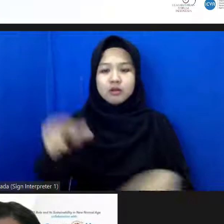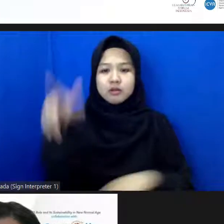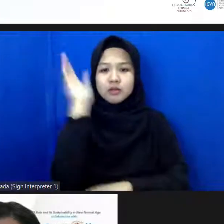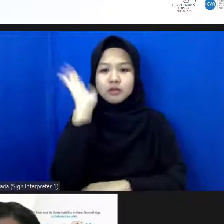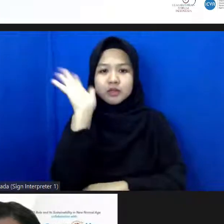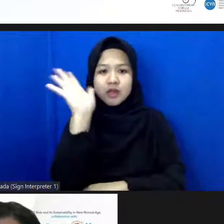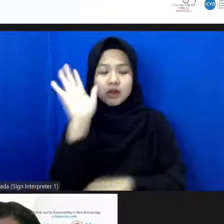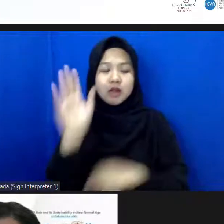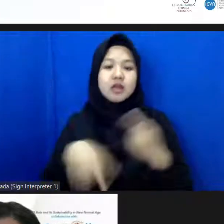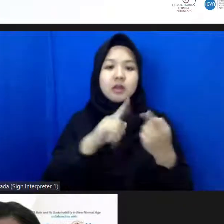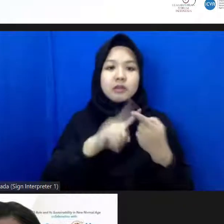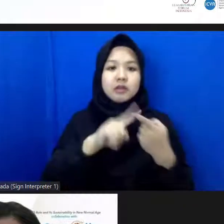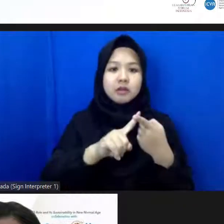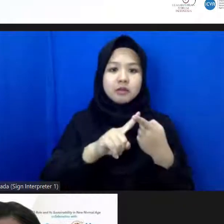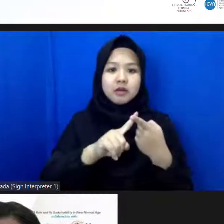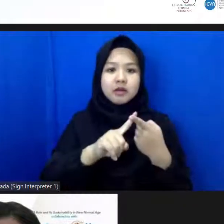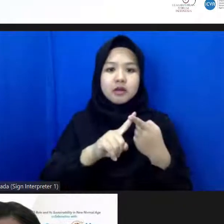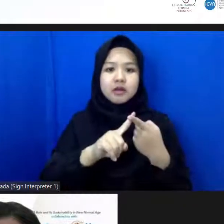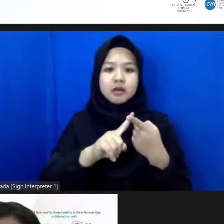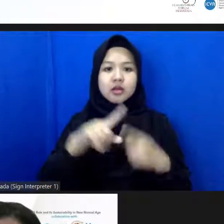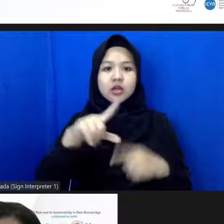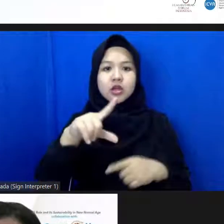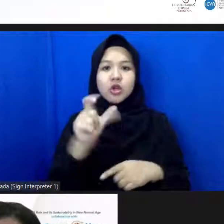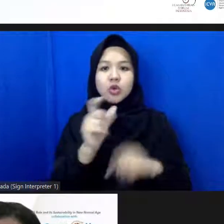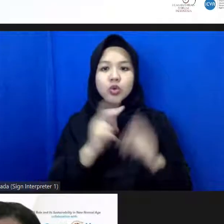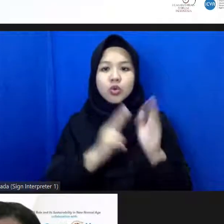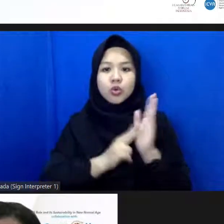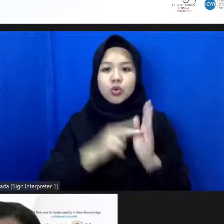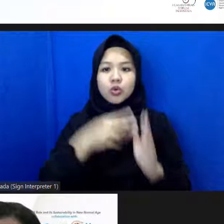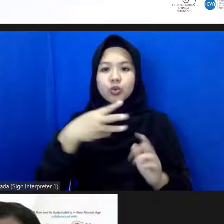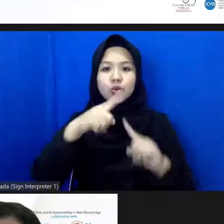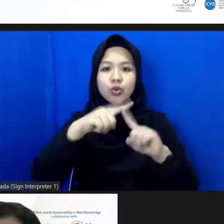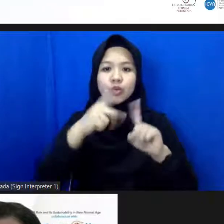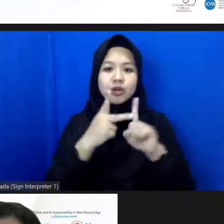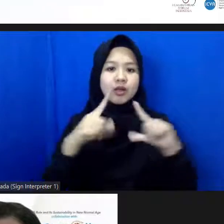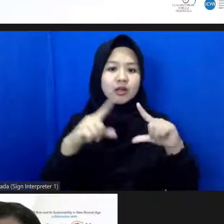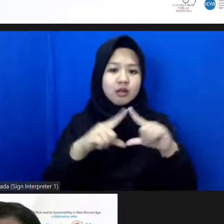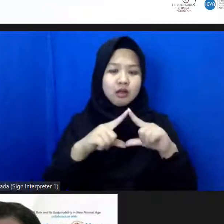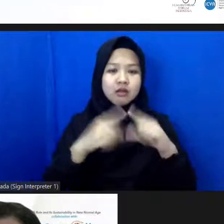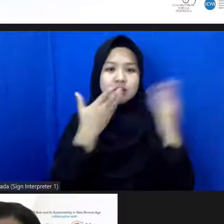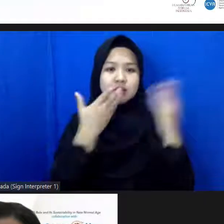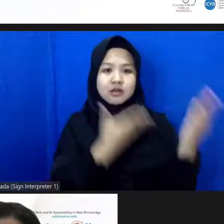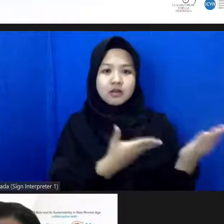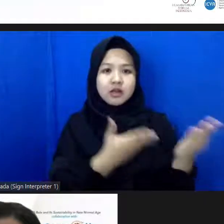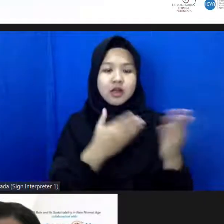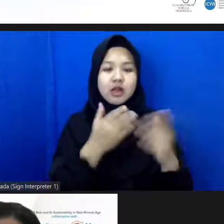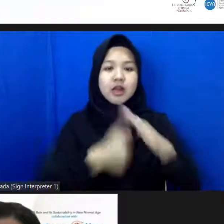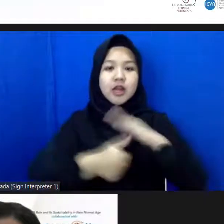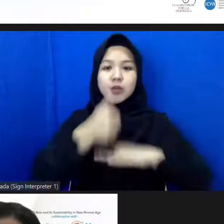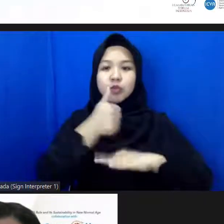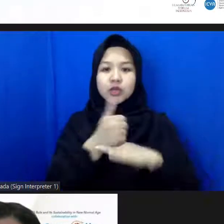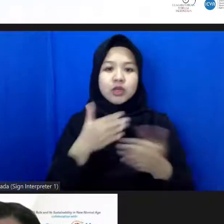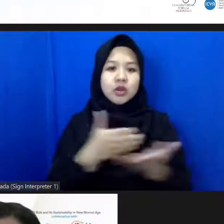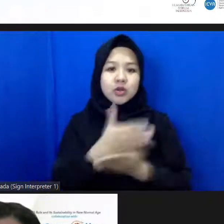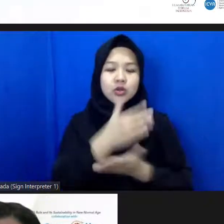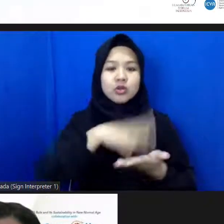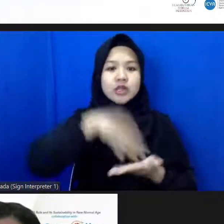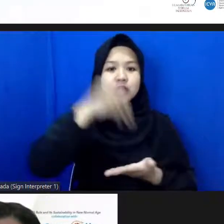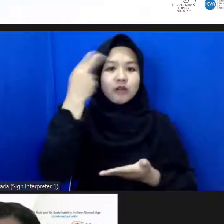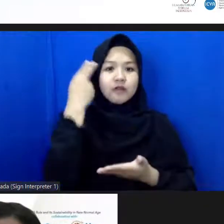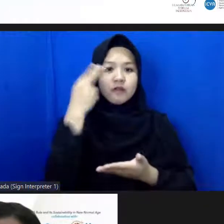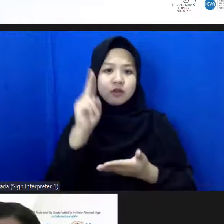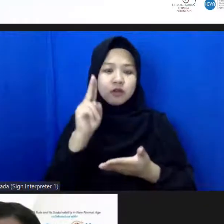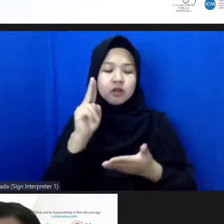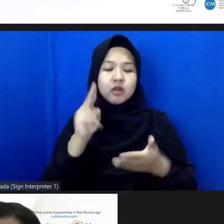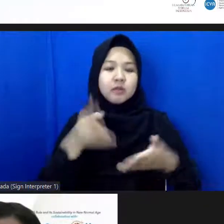speaker is Mayford Luneta. She is a Deputy Director of Center for Disaster